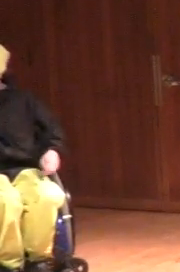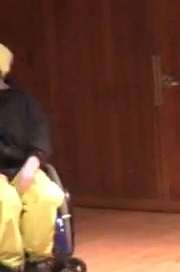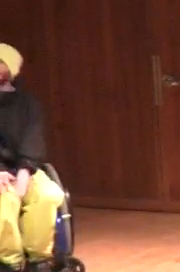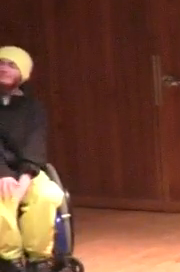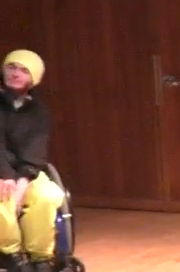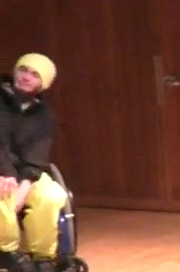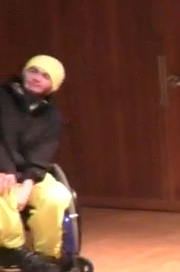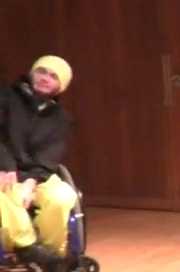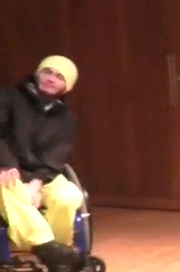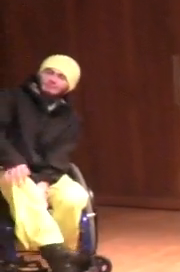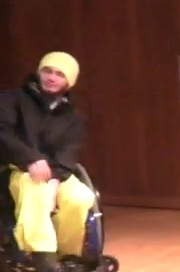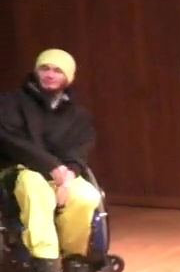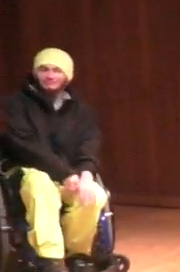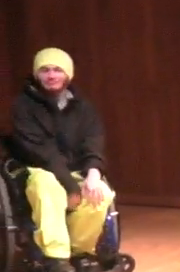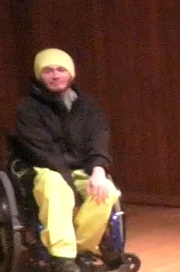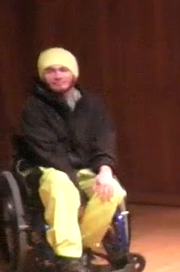Who else?